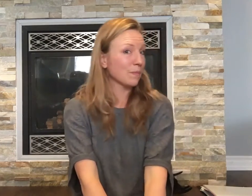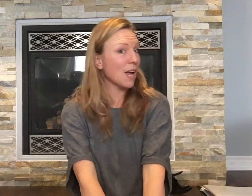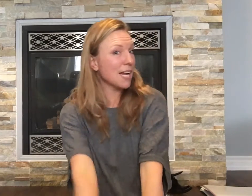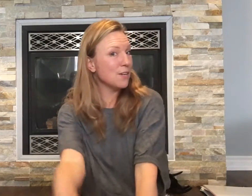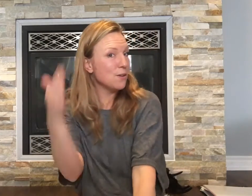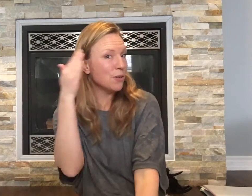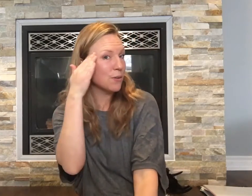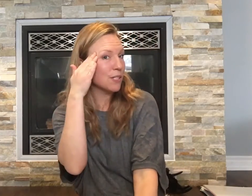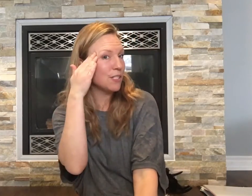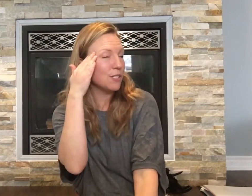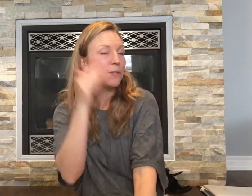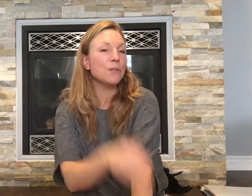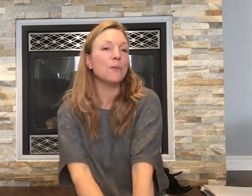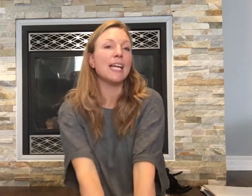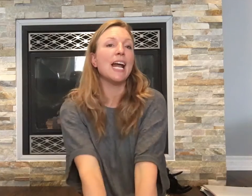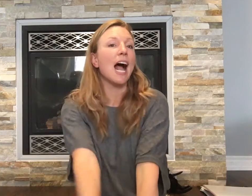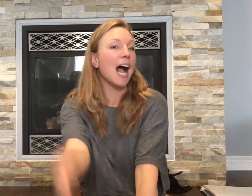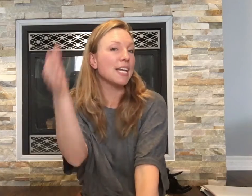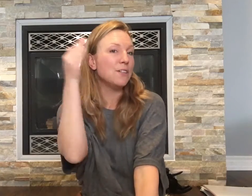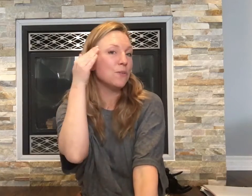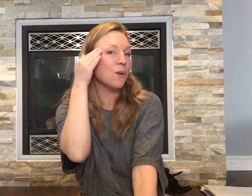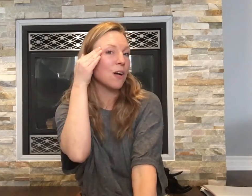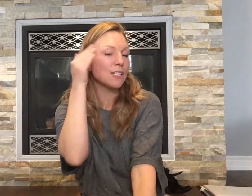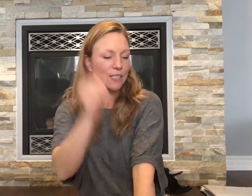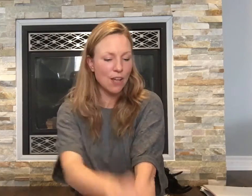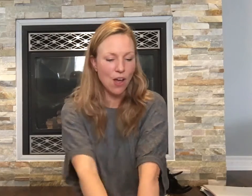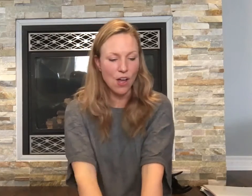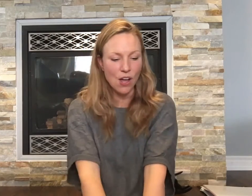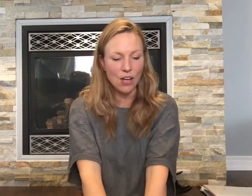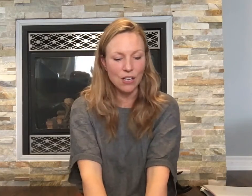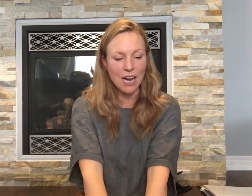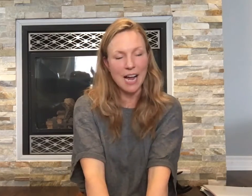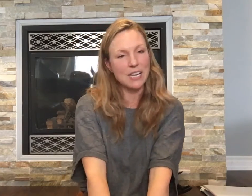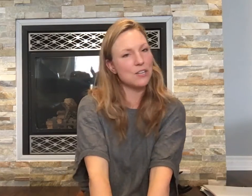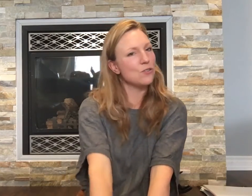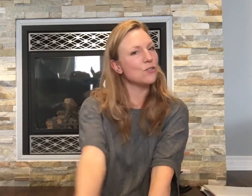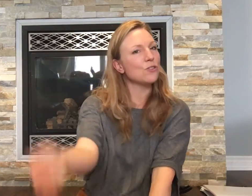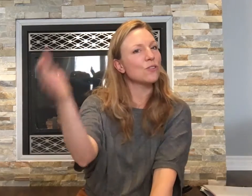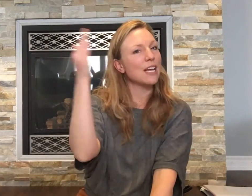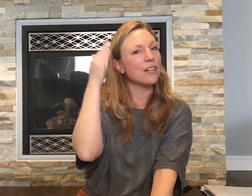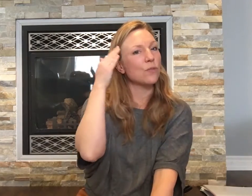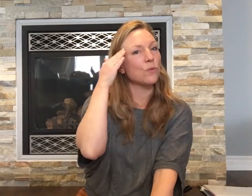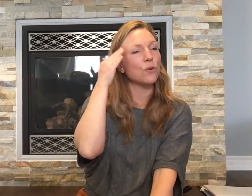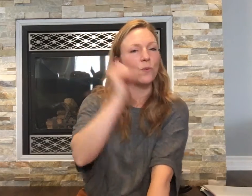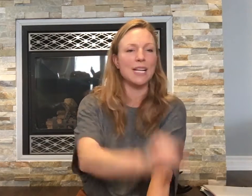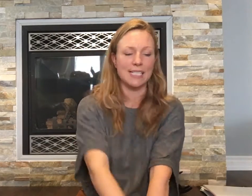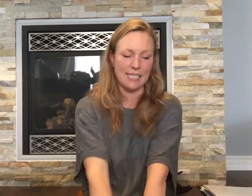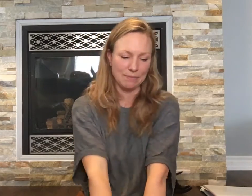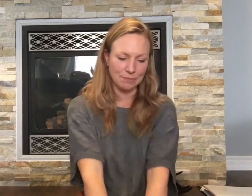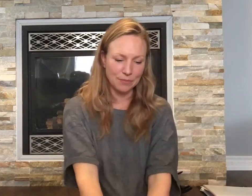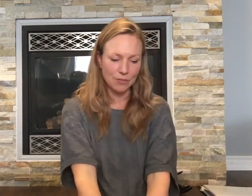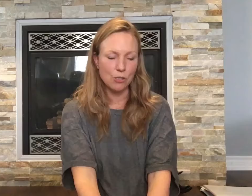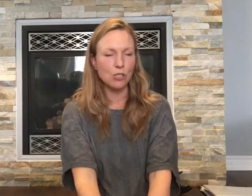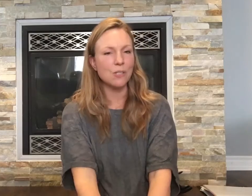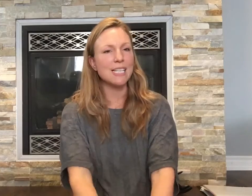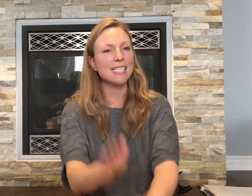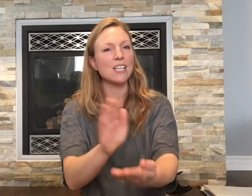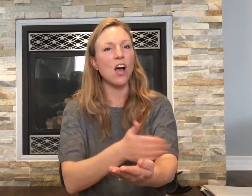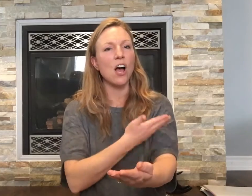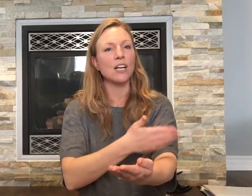I knew you could do it. I knew all along. Yeah, I knew you'd get through it. So I wrote you this song.